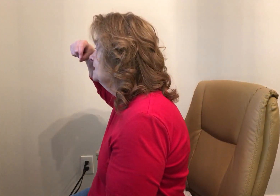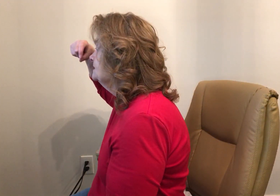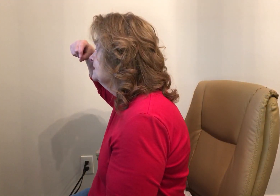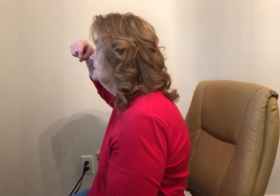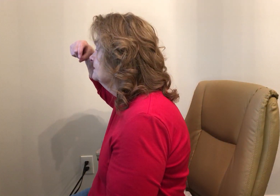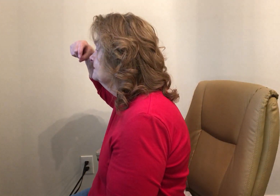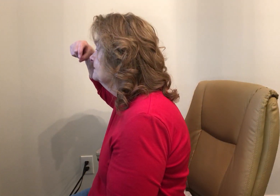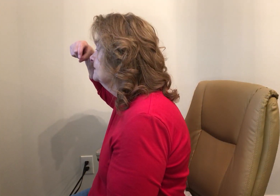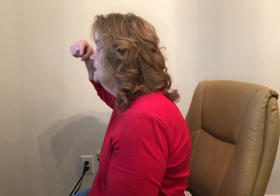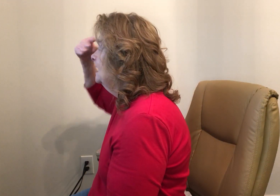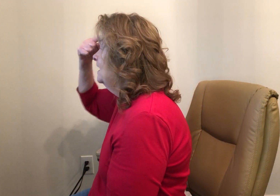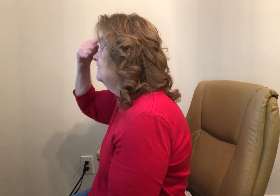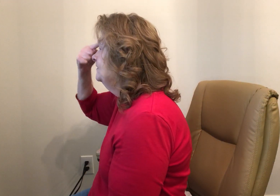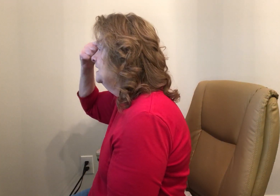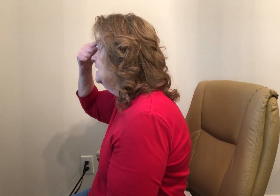wise. Think,